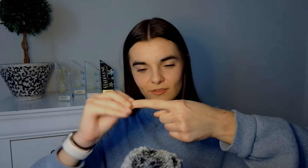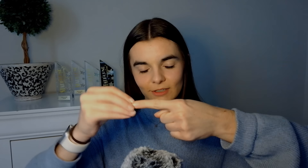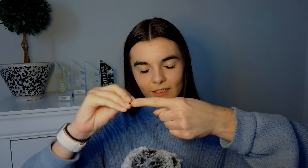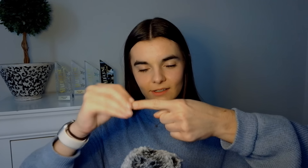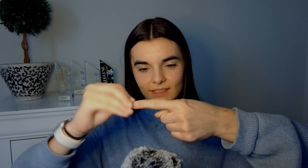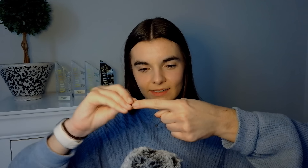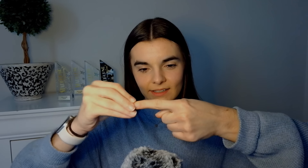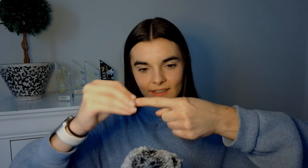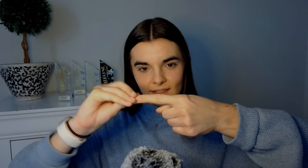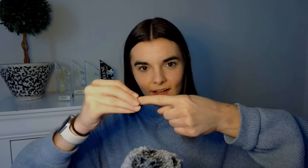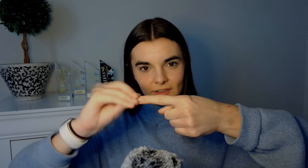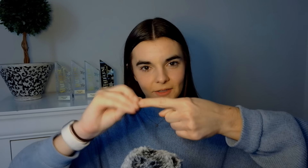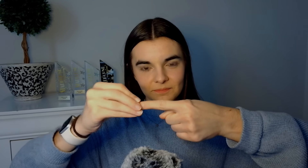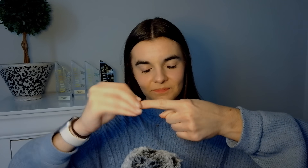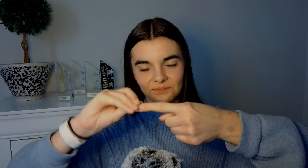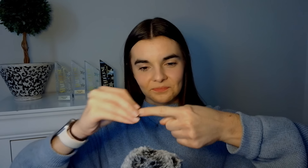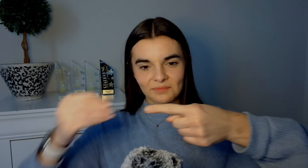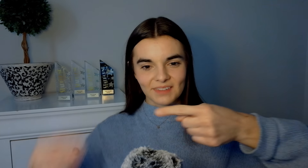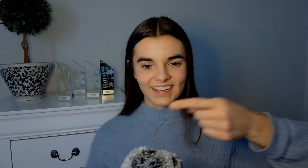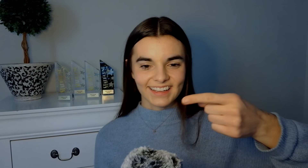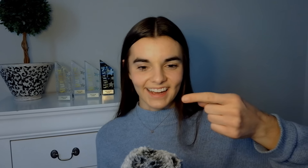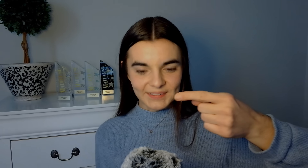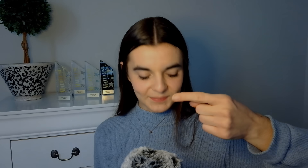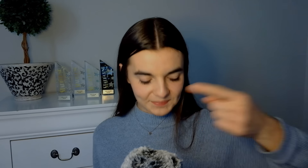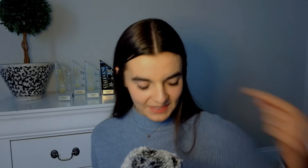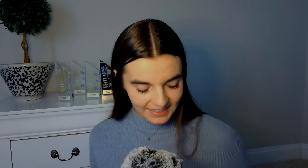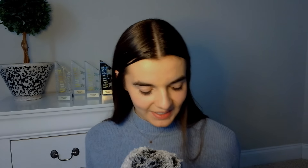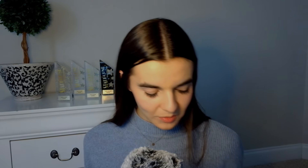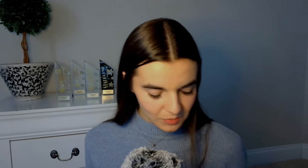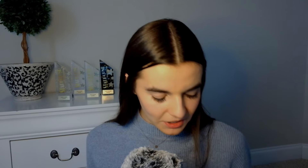or I don't know. Yeah. Berry.